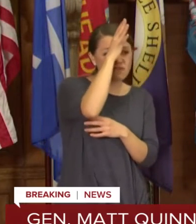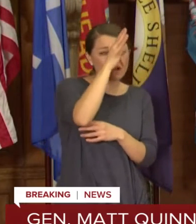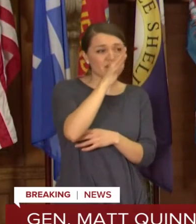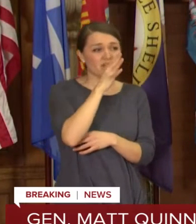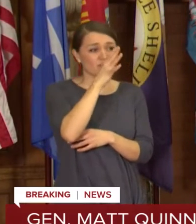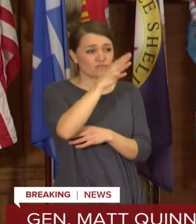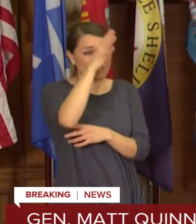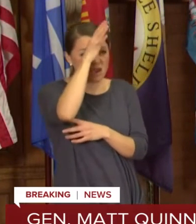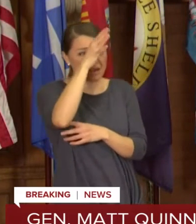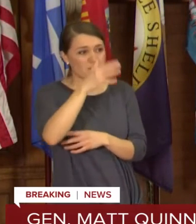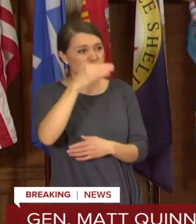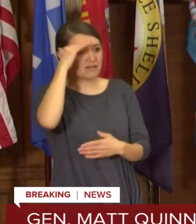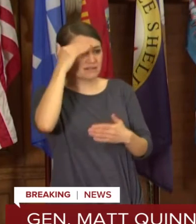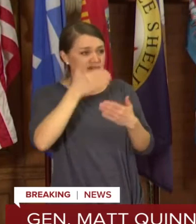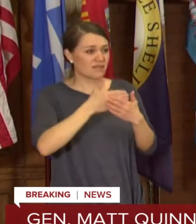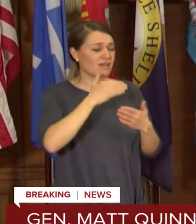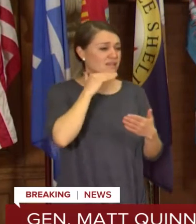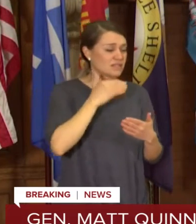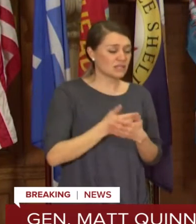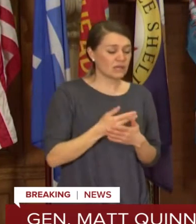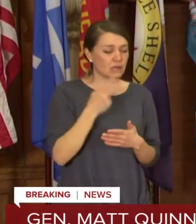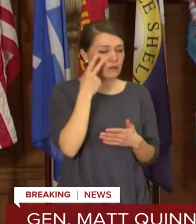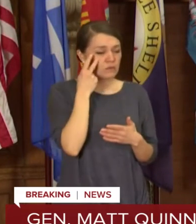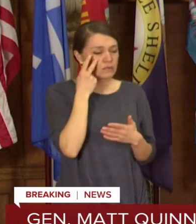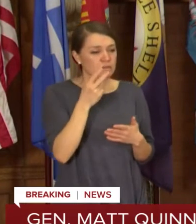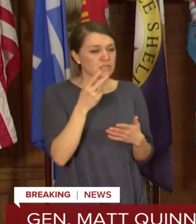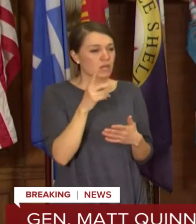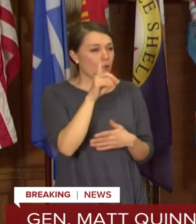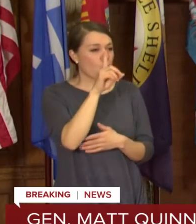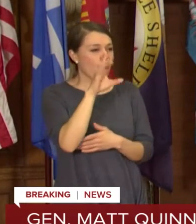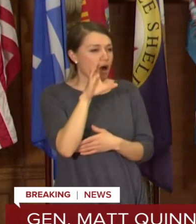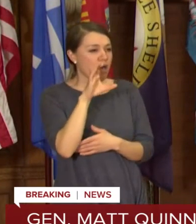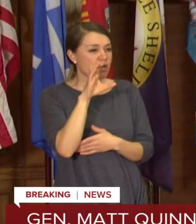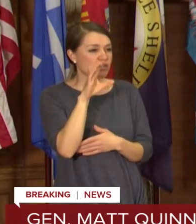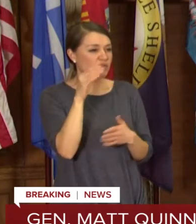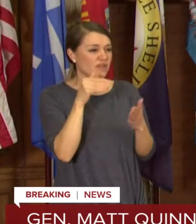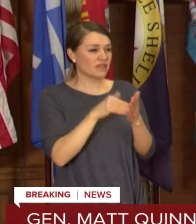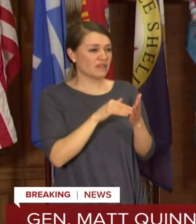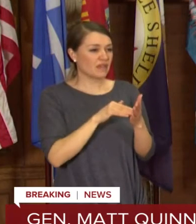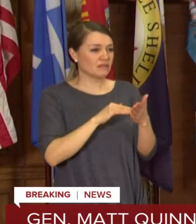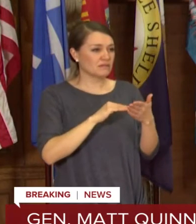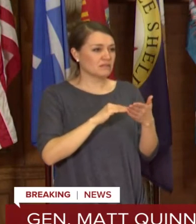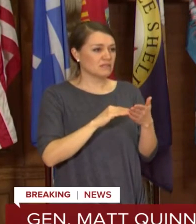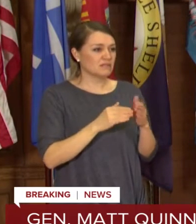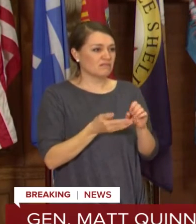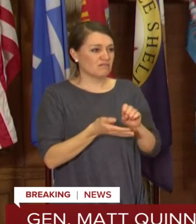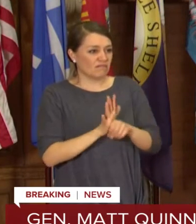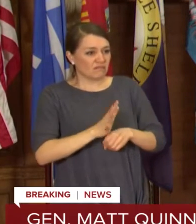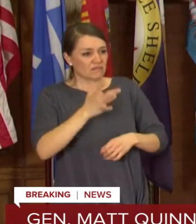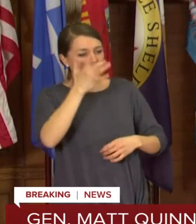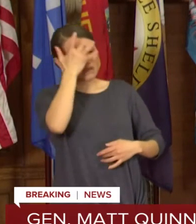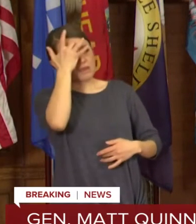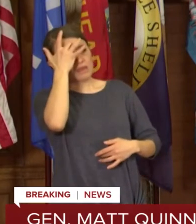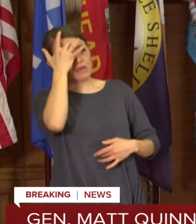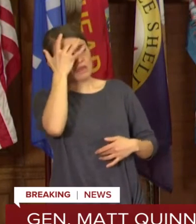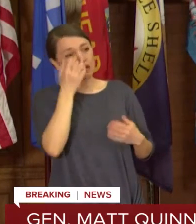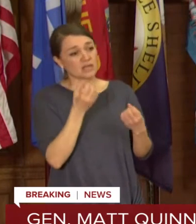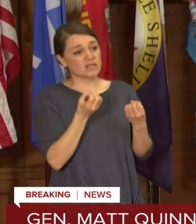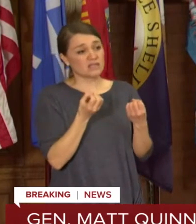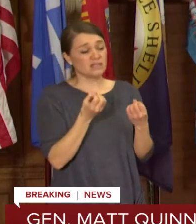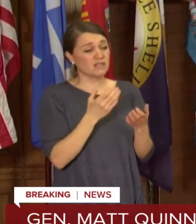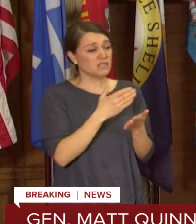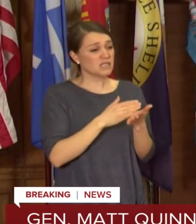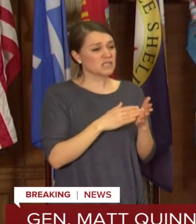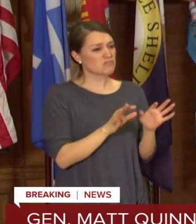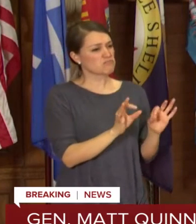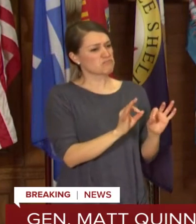sons, and daughters. We have seen over 100,000 Montanans fall ill to COVID-19, some with minor